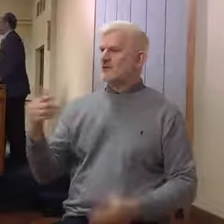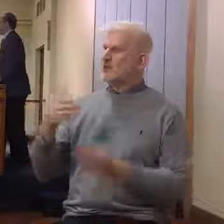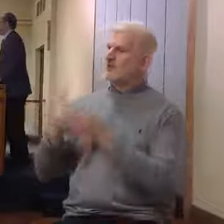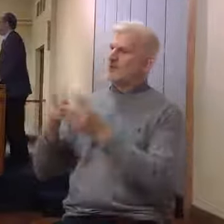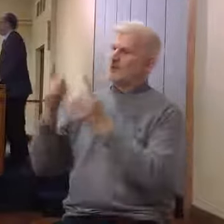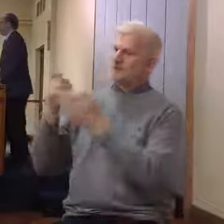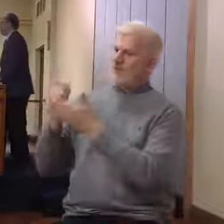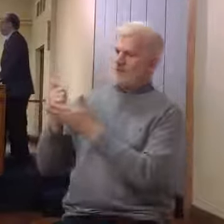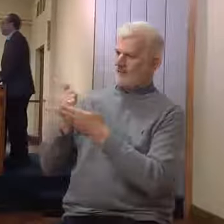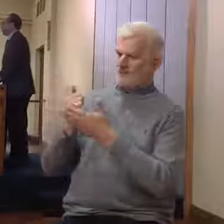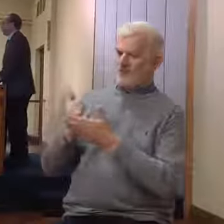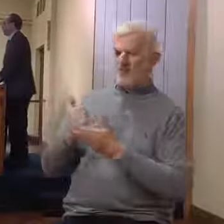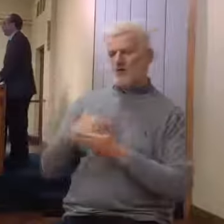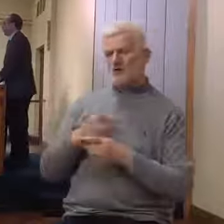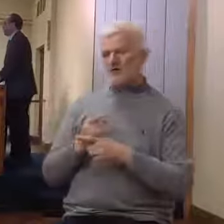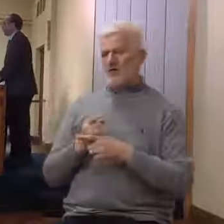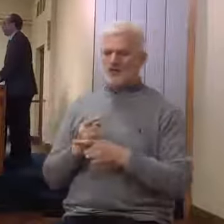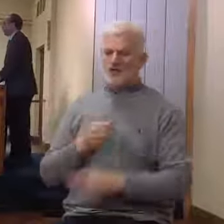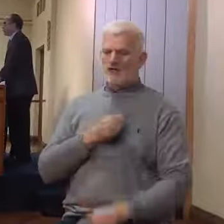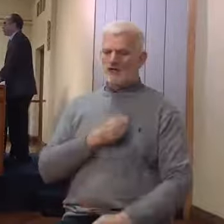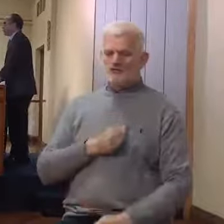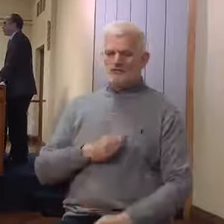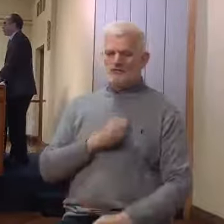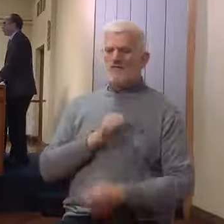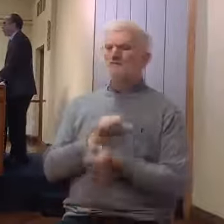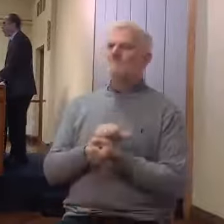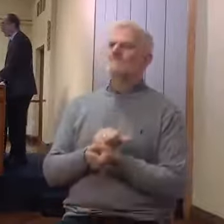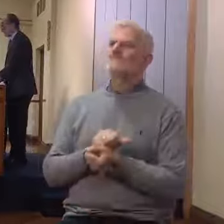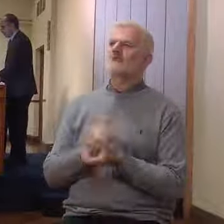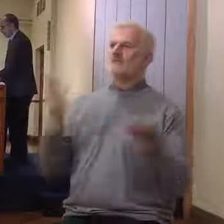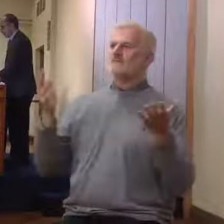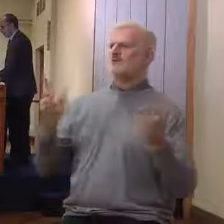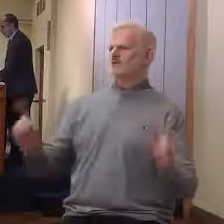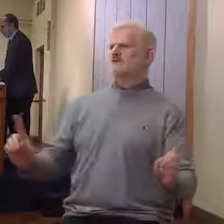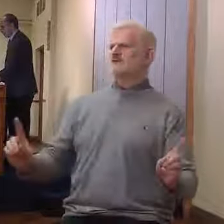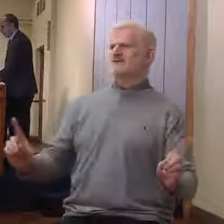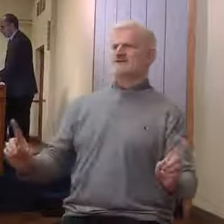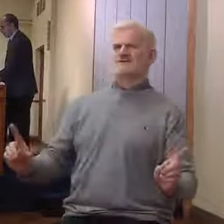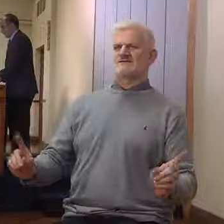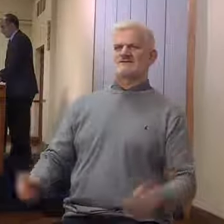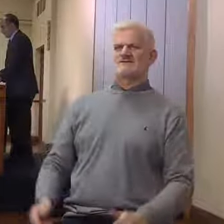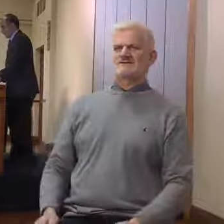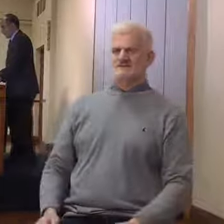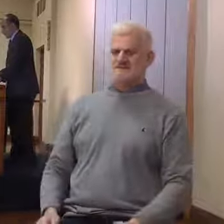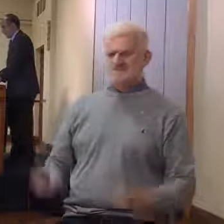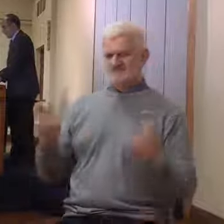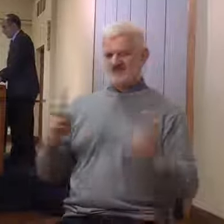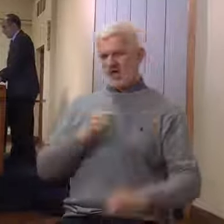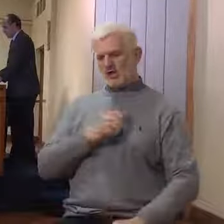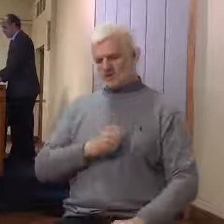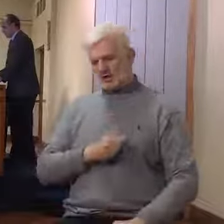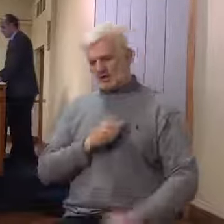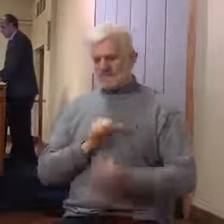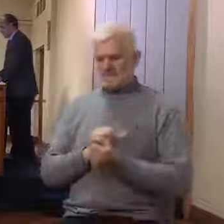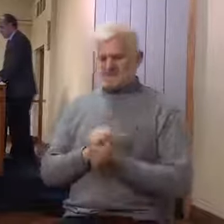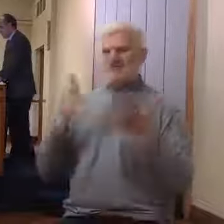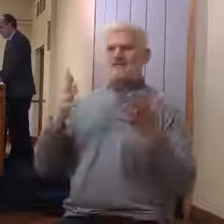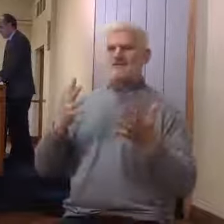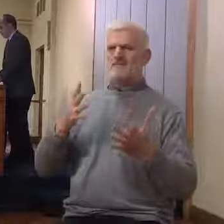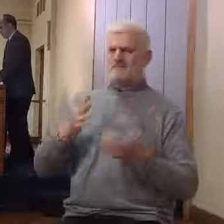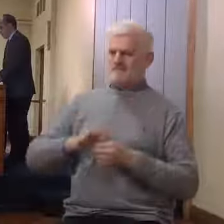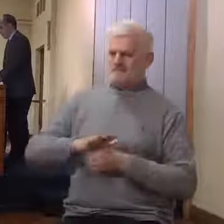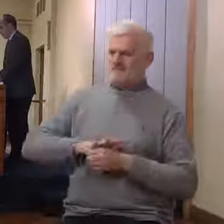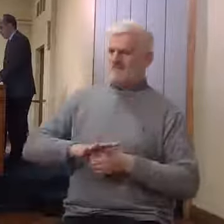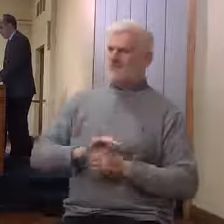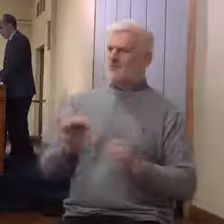Liberty. Christian freedom or Christian liberty. And just before